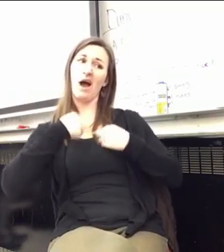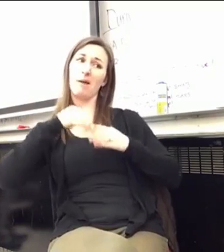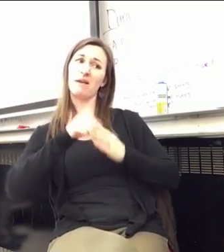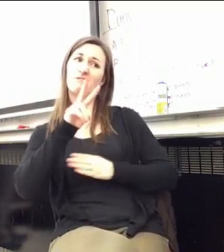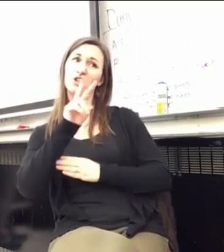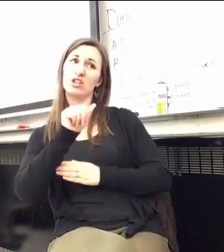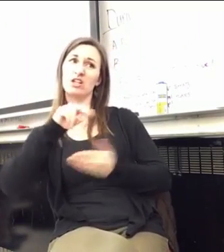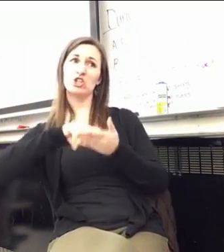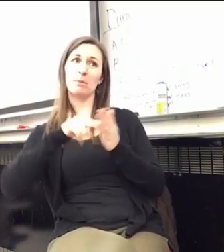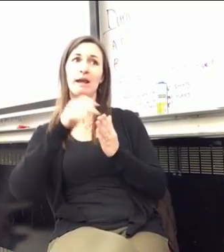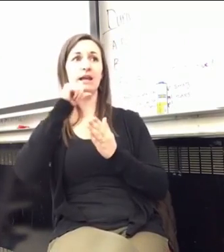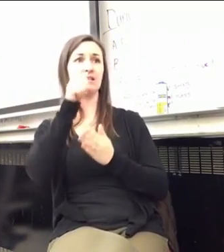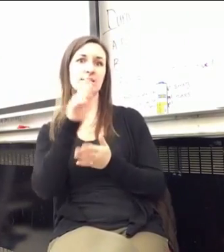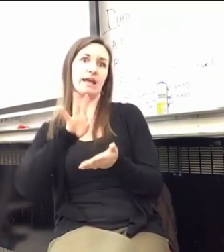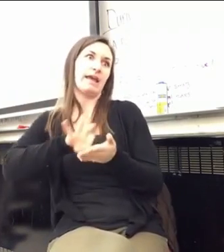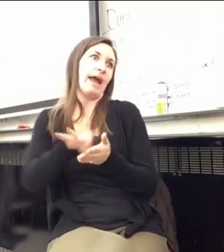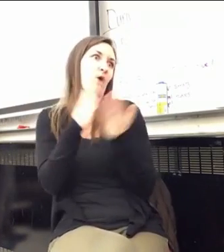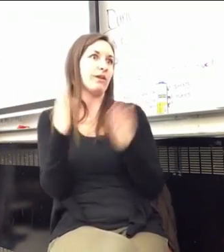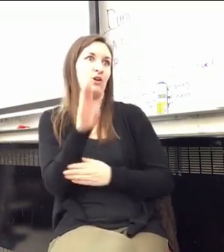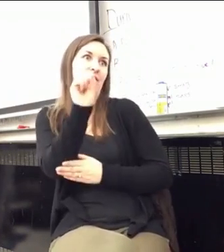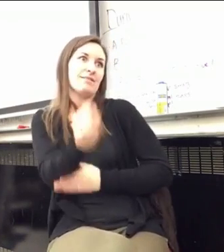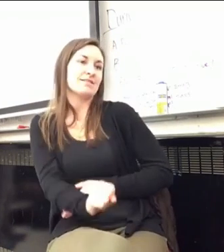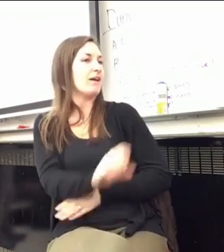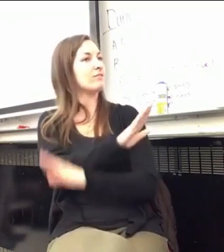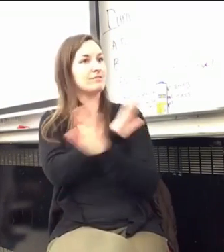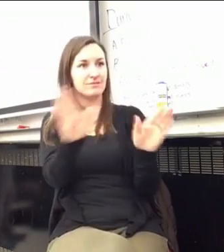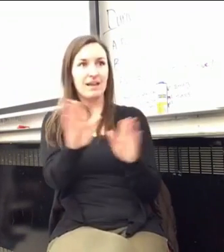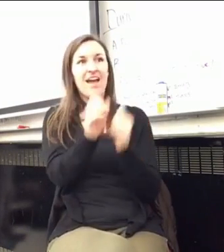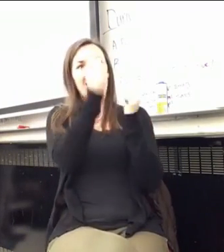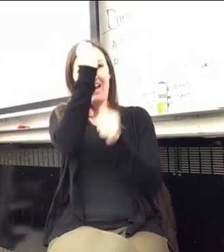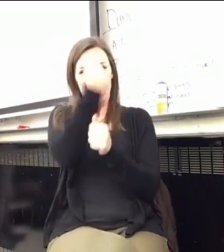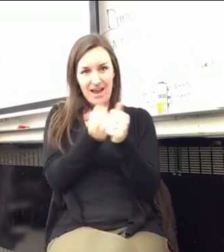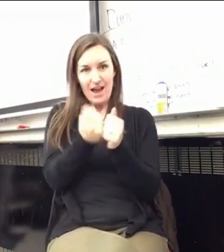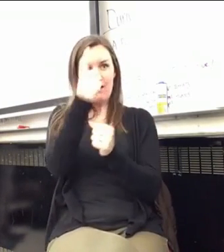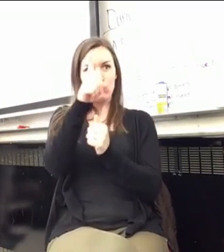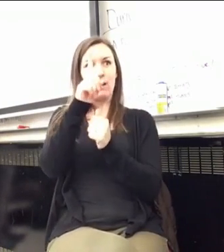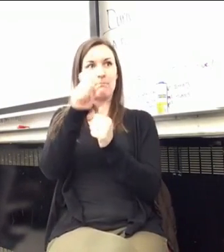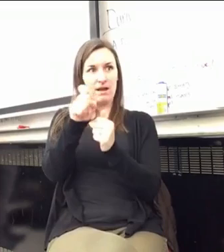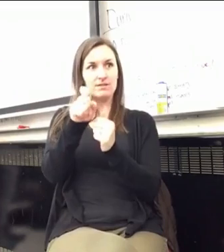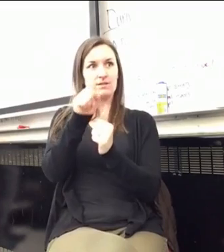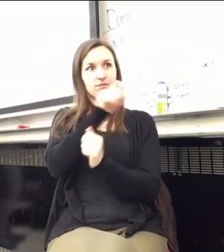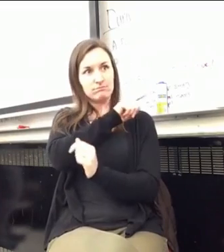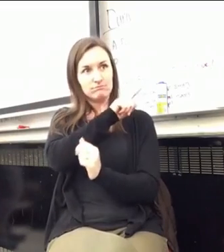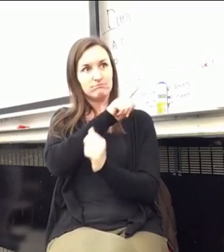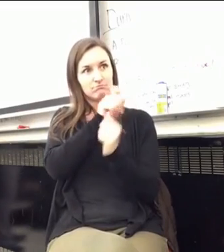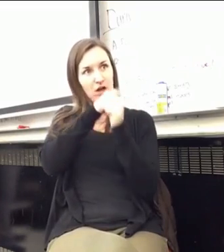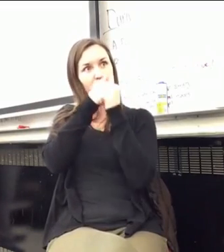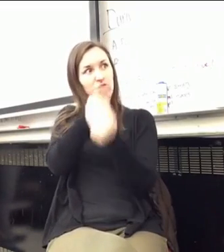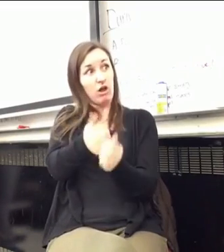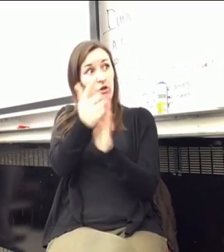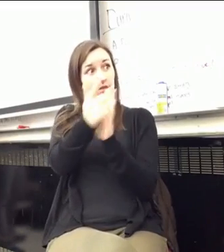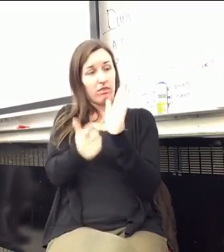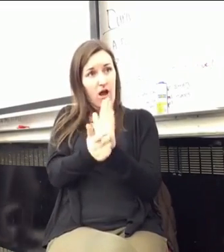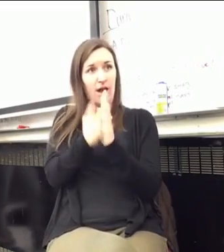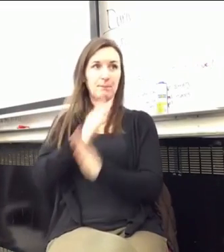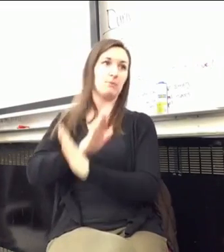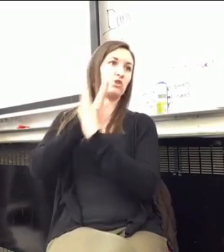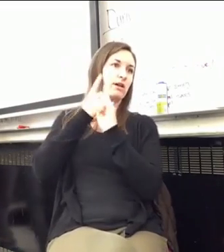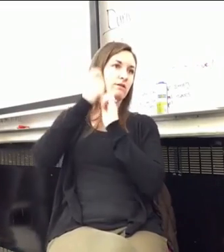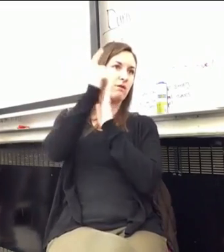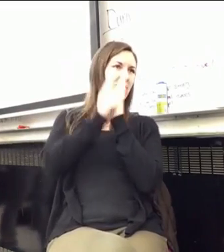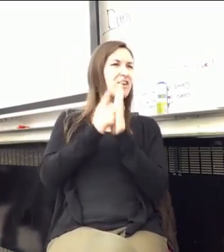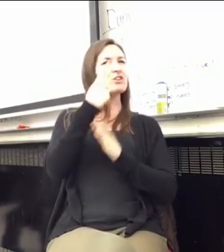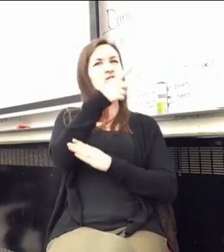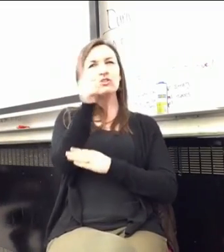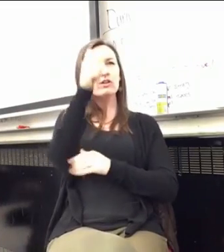here in the South. Now it's saying everybody has to be able to do these laws. Now, if we were to compare this to today, do you guys remember a couple years ago